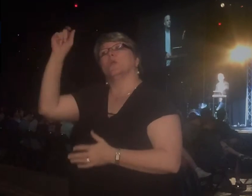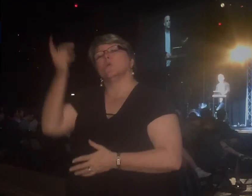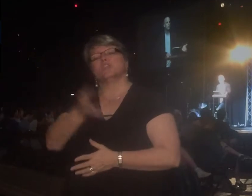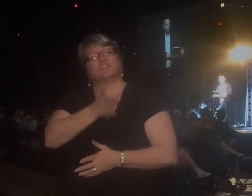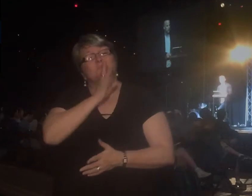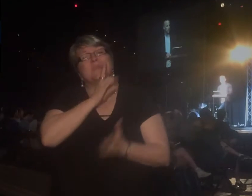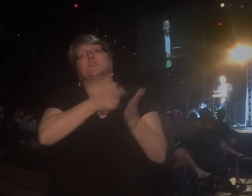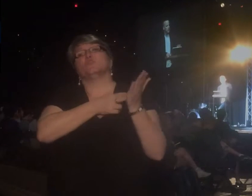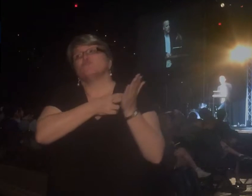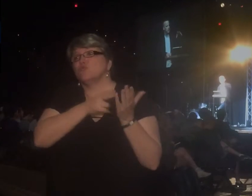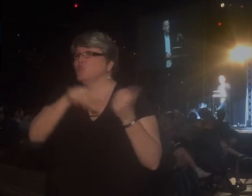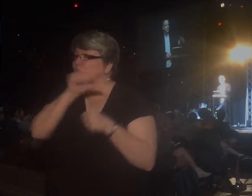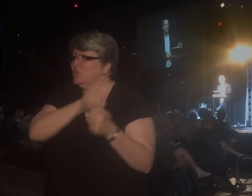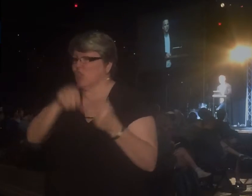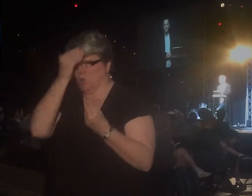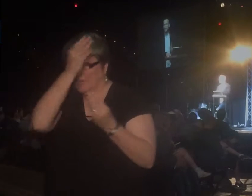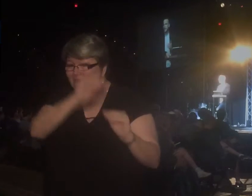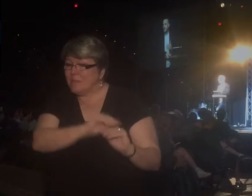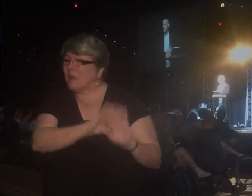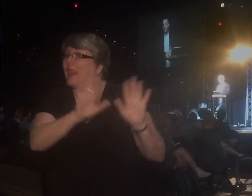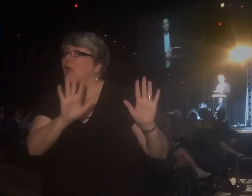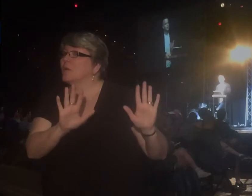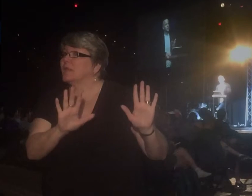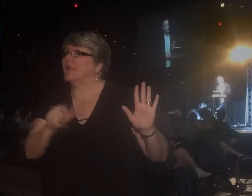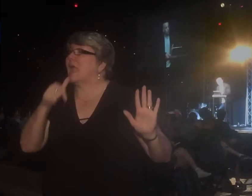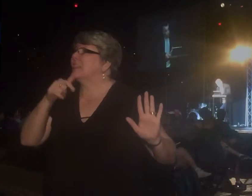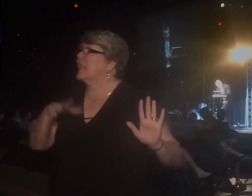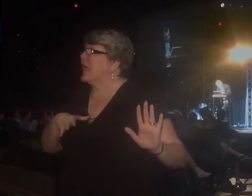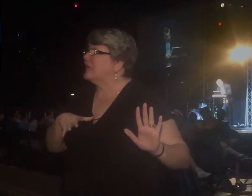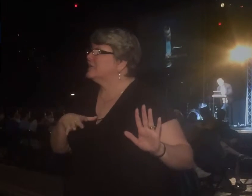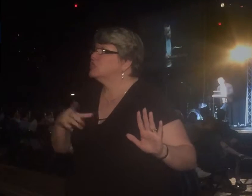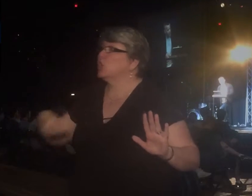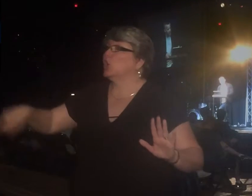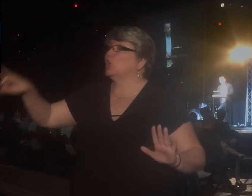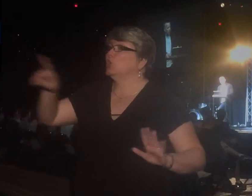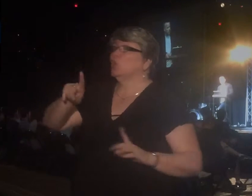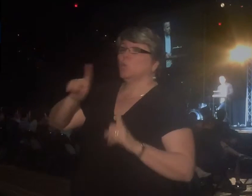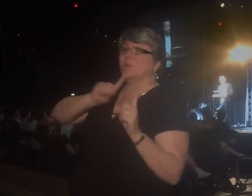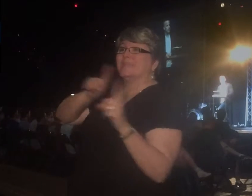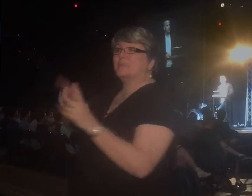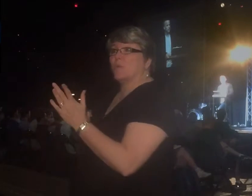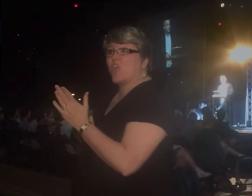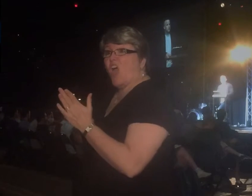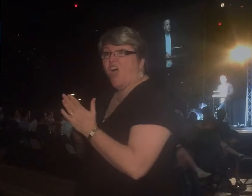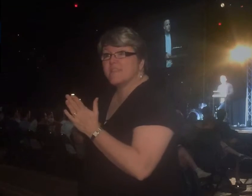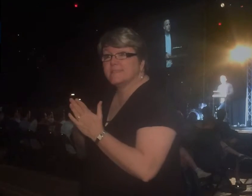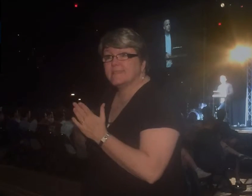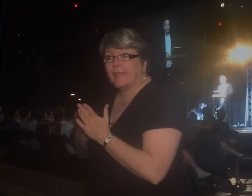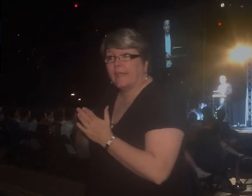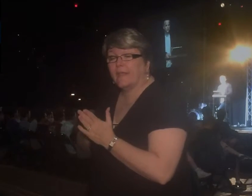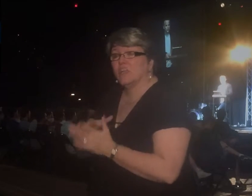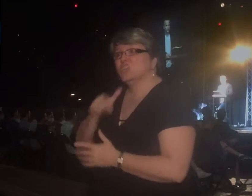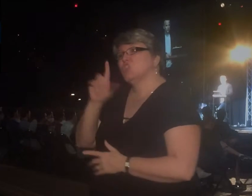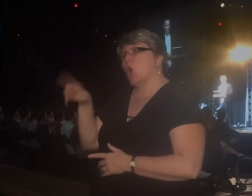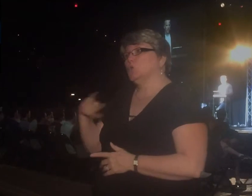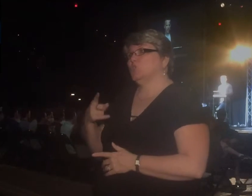we graciously speak the truth to one another to give them clarity. And ladies, you reciprocate with honesty. Don't just